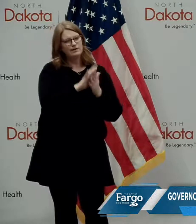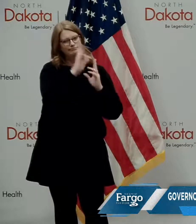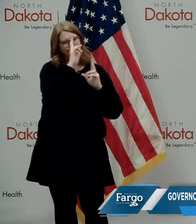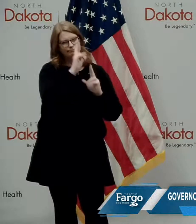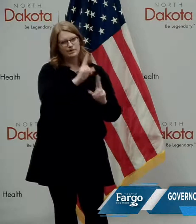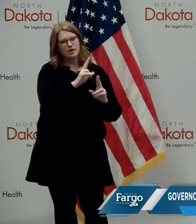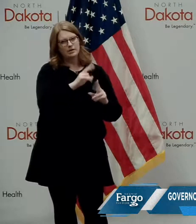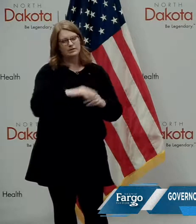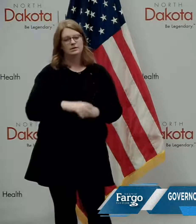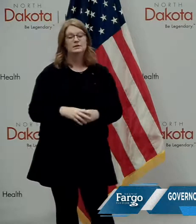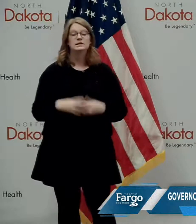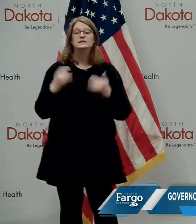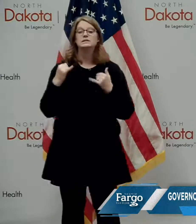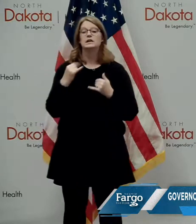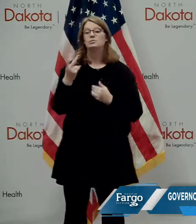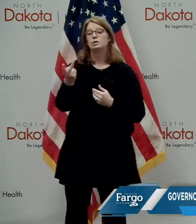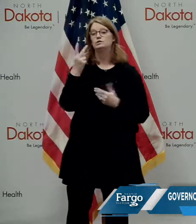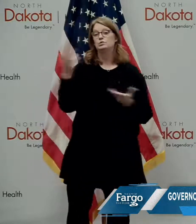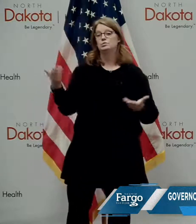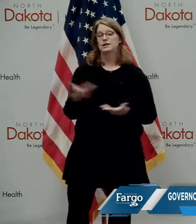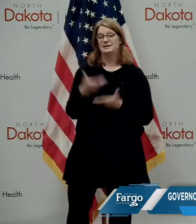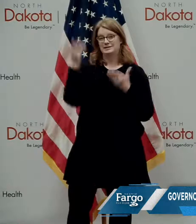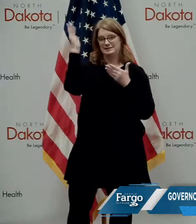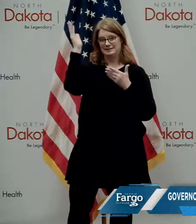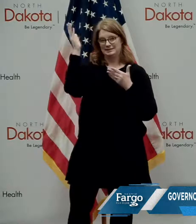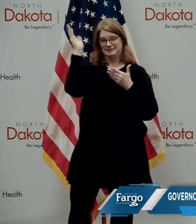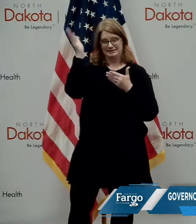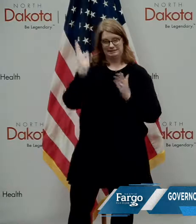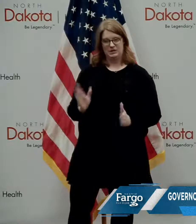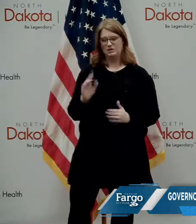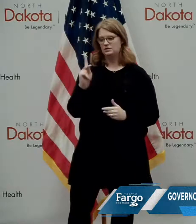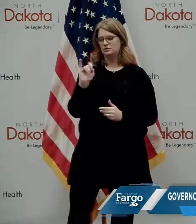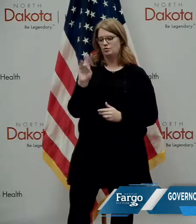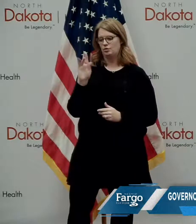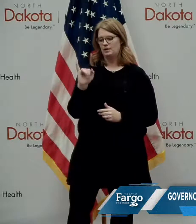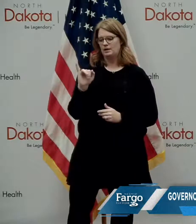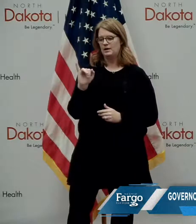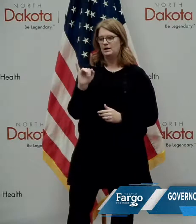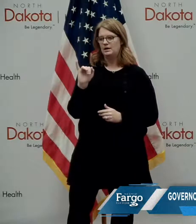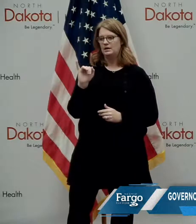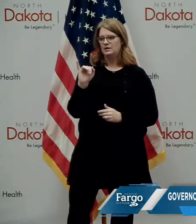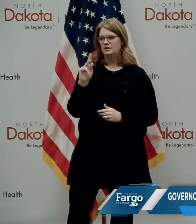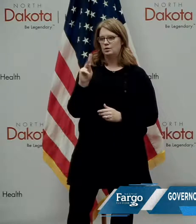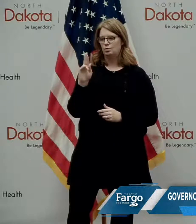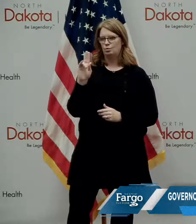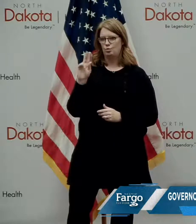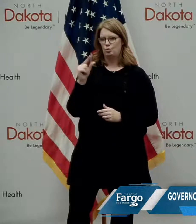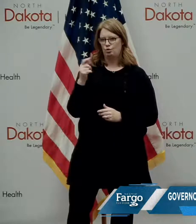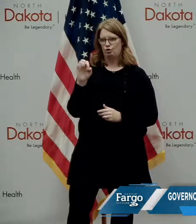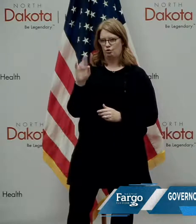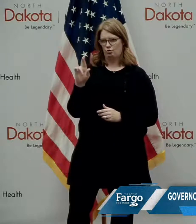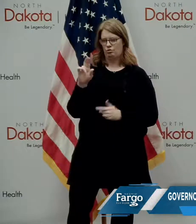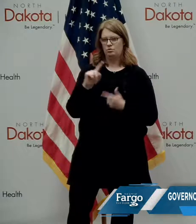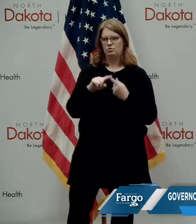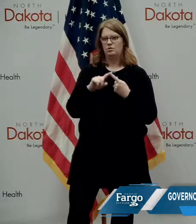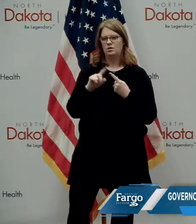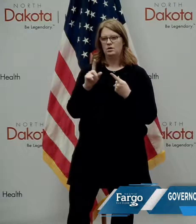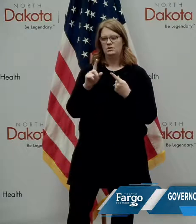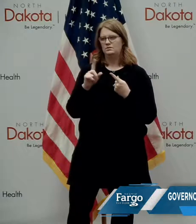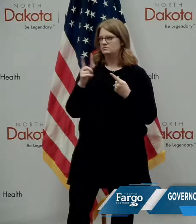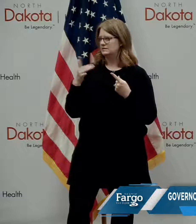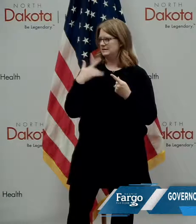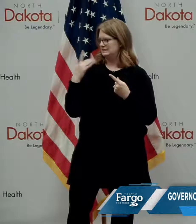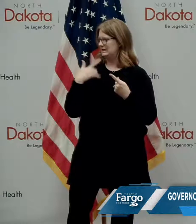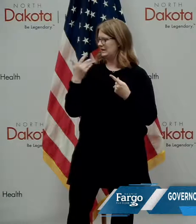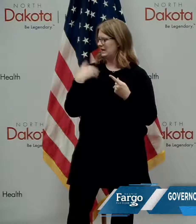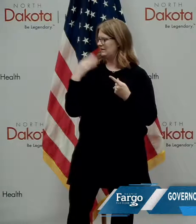to have two guest speakers with us, both from the North Dakota Department of Health. One is Kirby Kruger. Kirby, we're delighted to have him